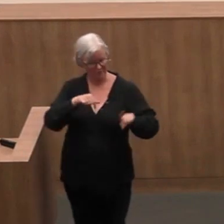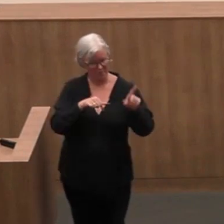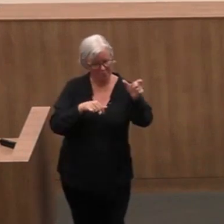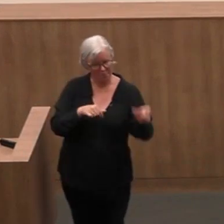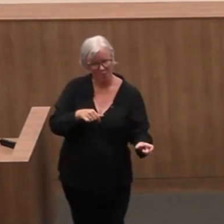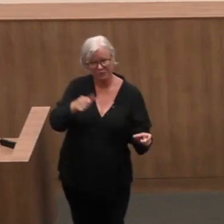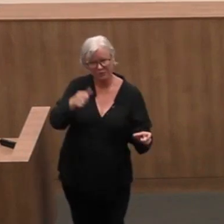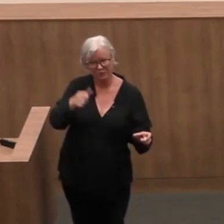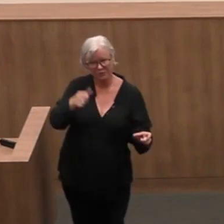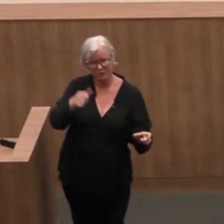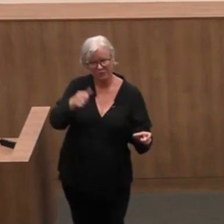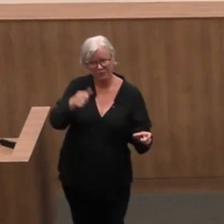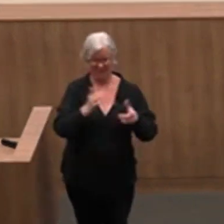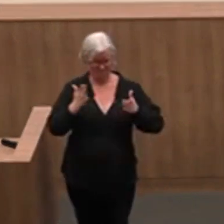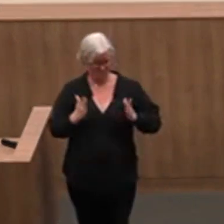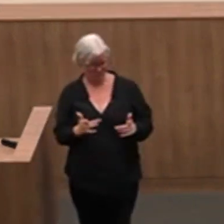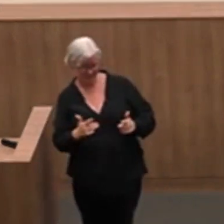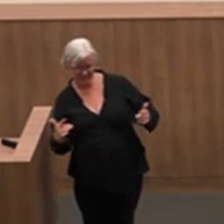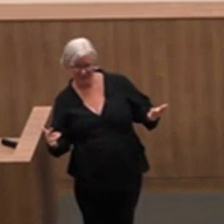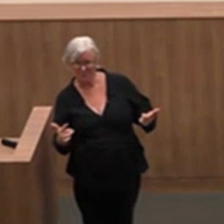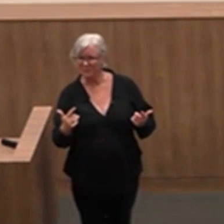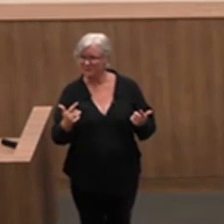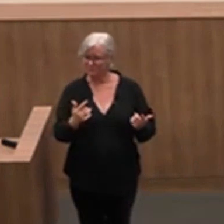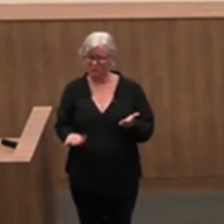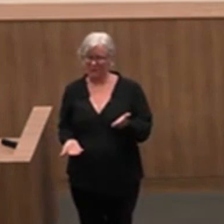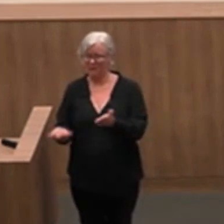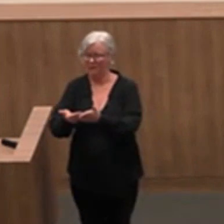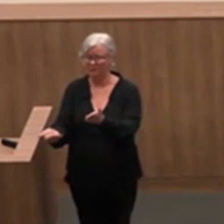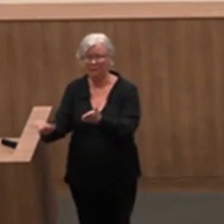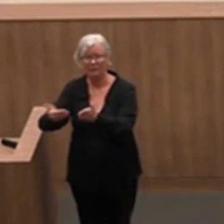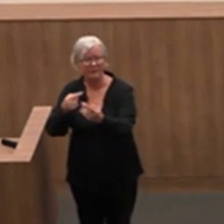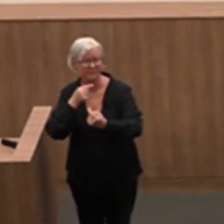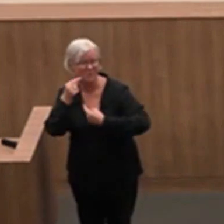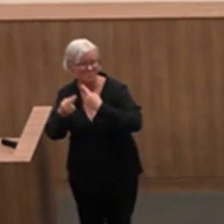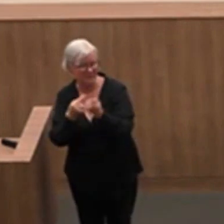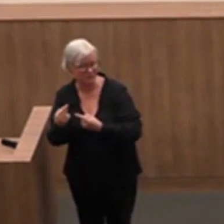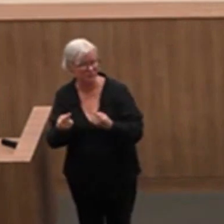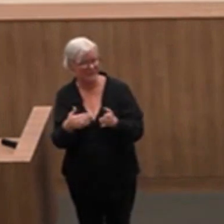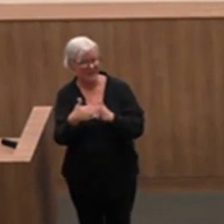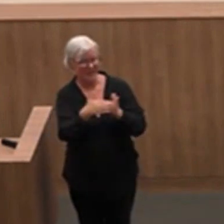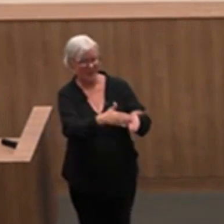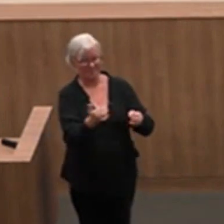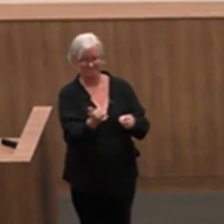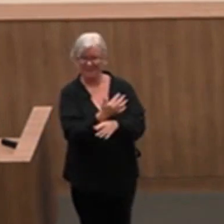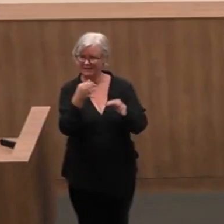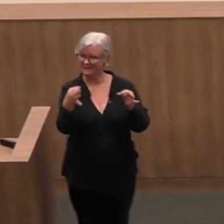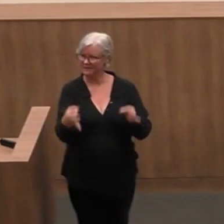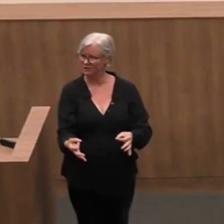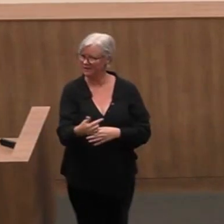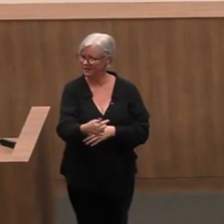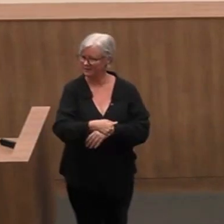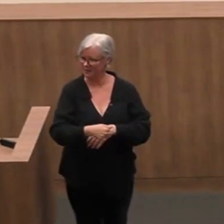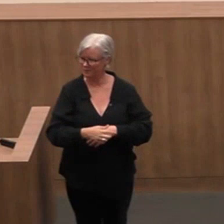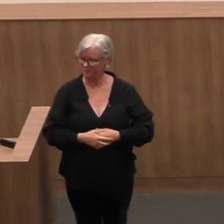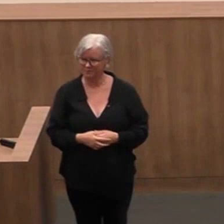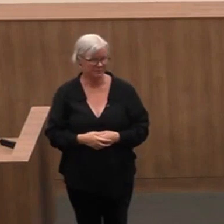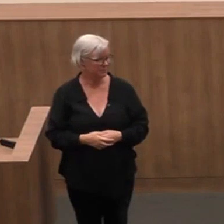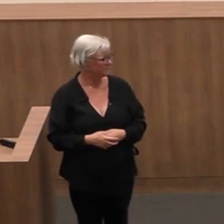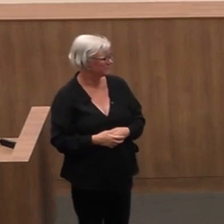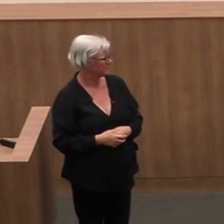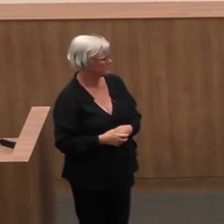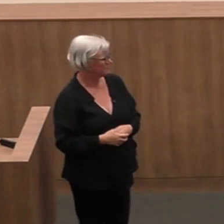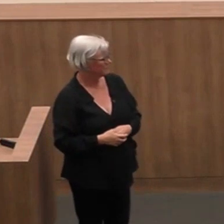who is in a better position to interpret all those expressions of communication. Yeah, thanks, Susan.